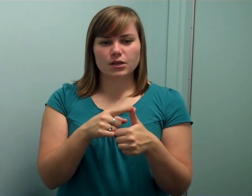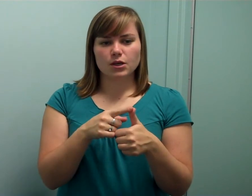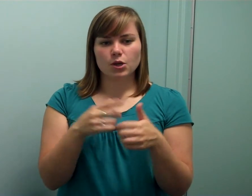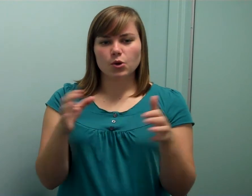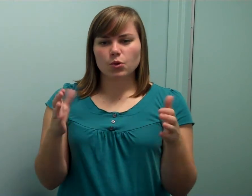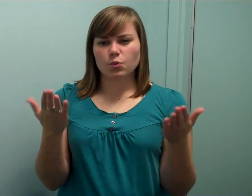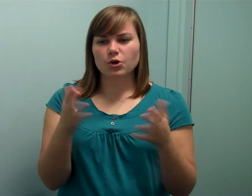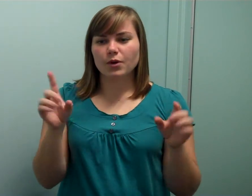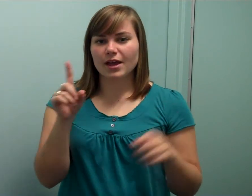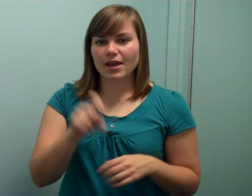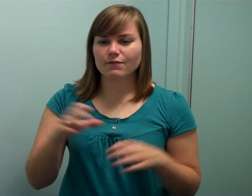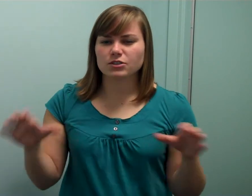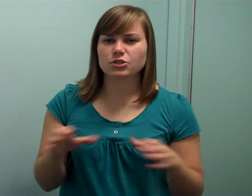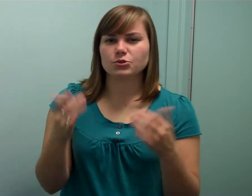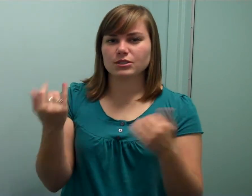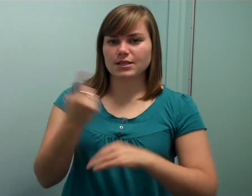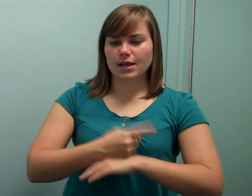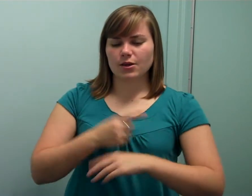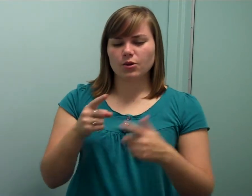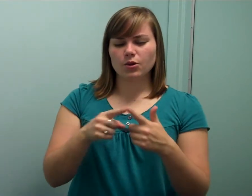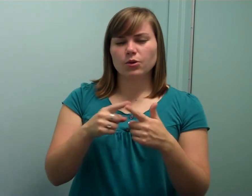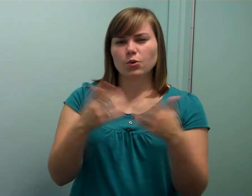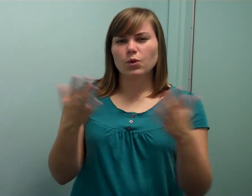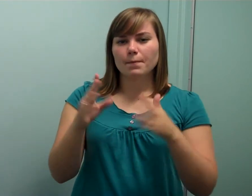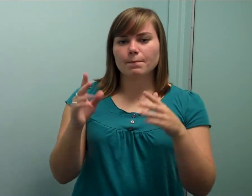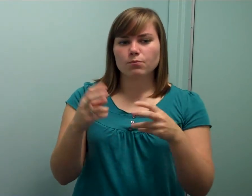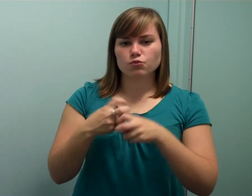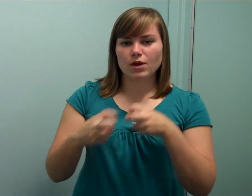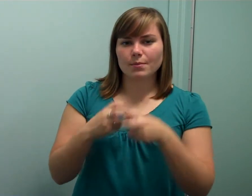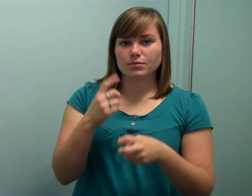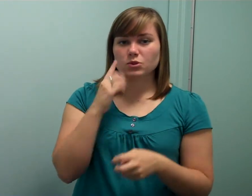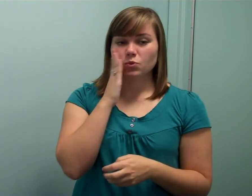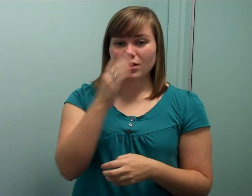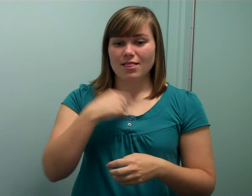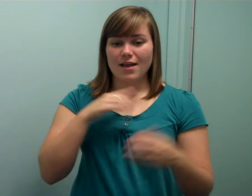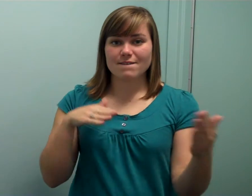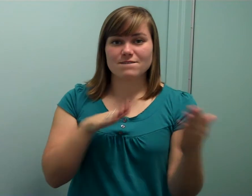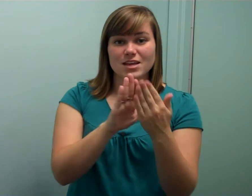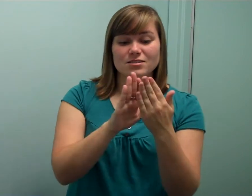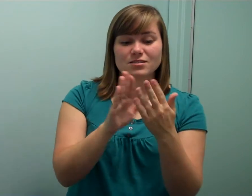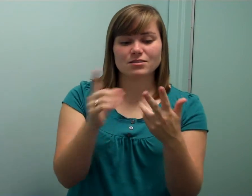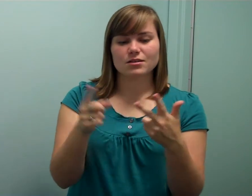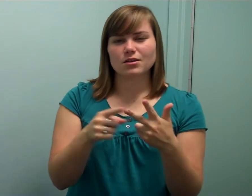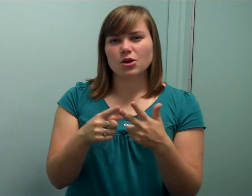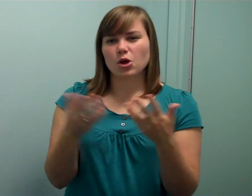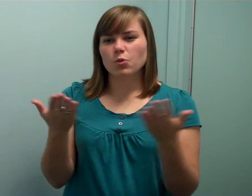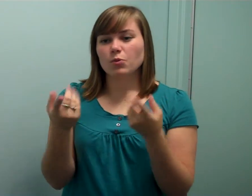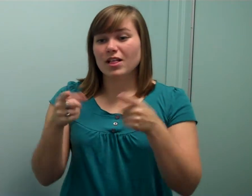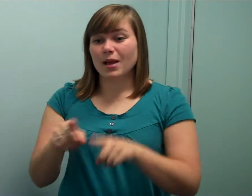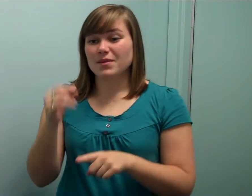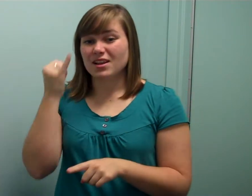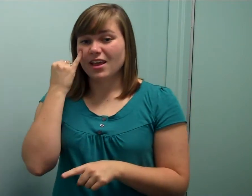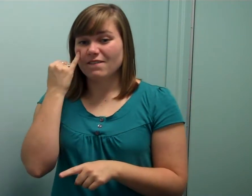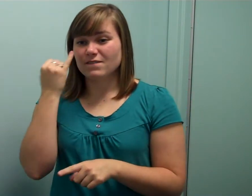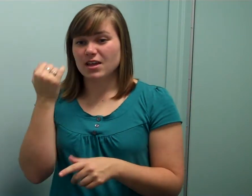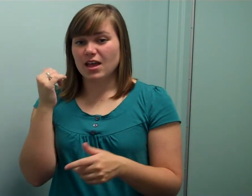today? What problems am I going to have to face? What's going to happen if I fail at the challenges facing